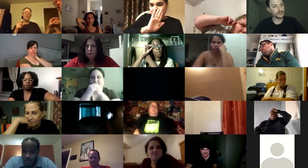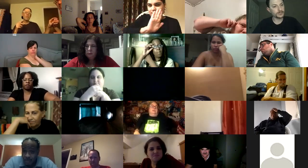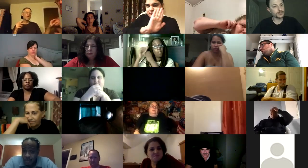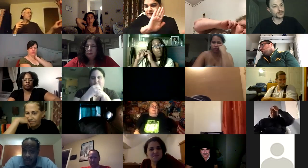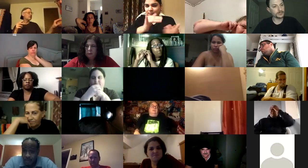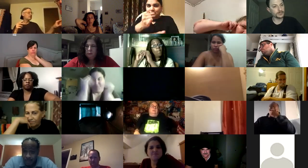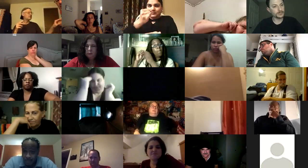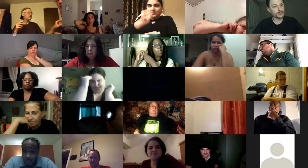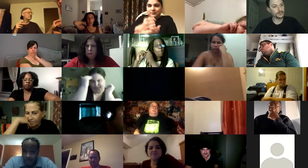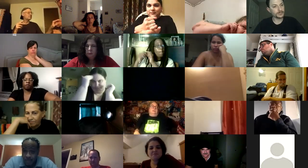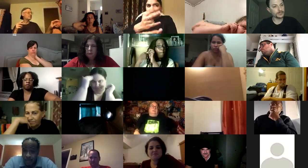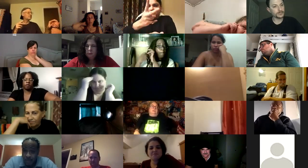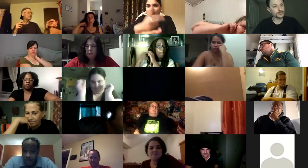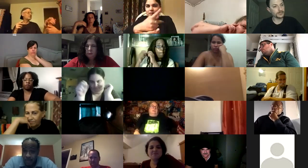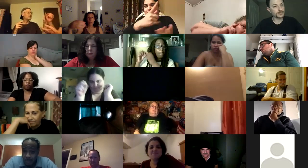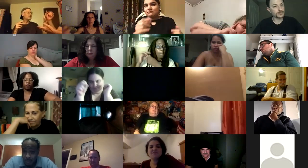That's the sign that they use in Canada.